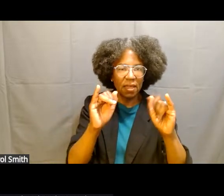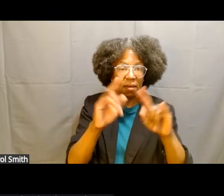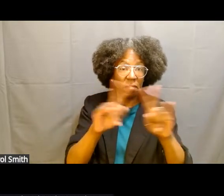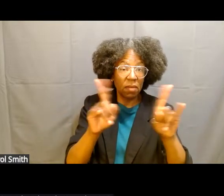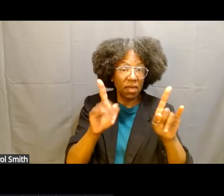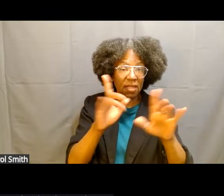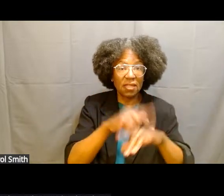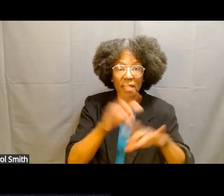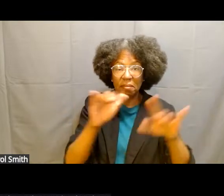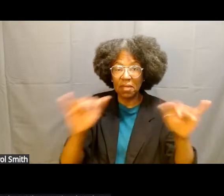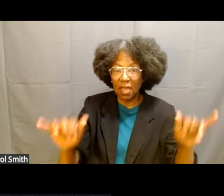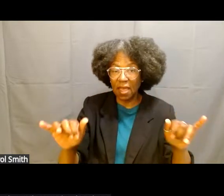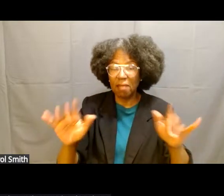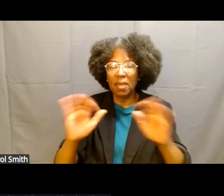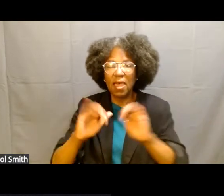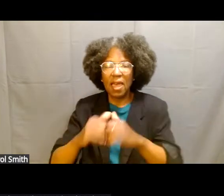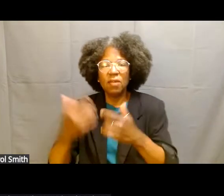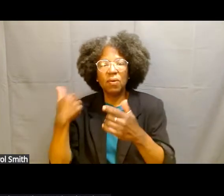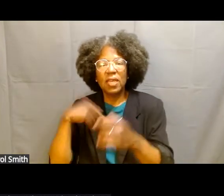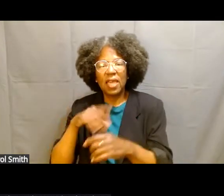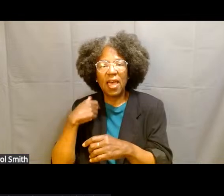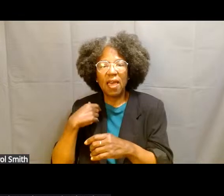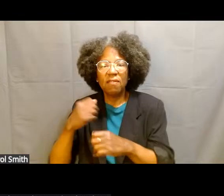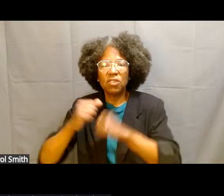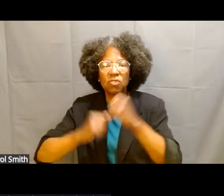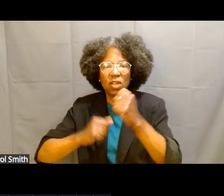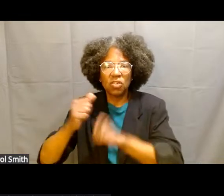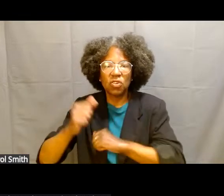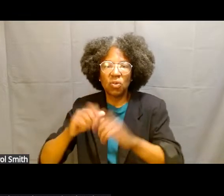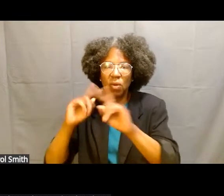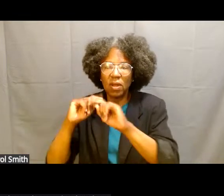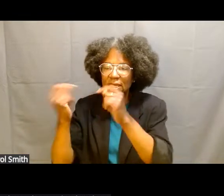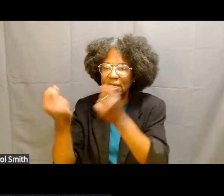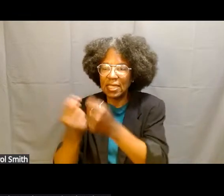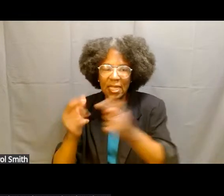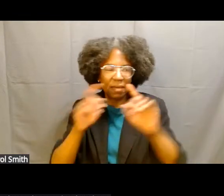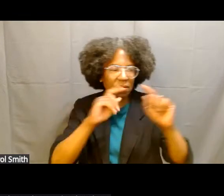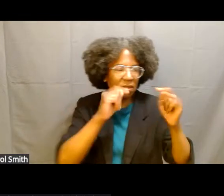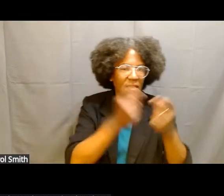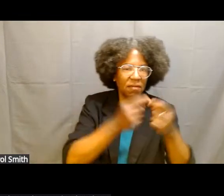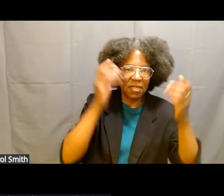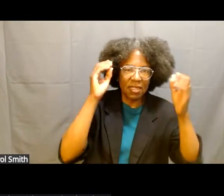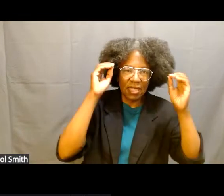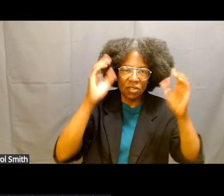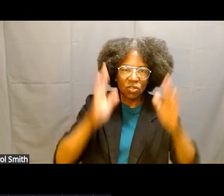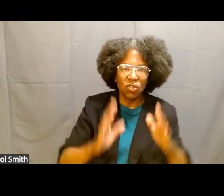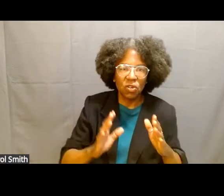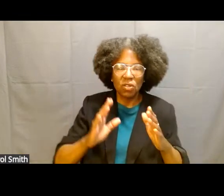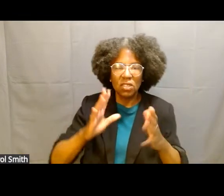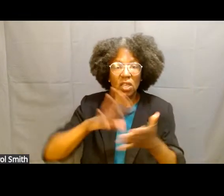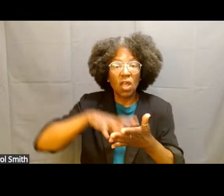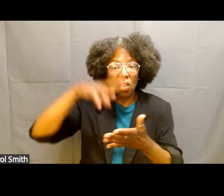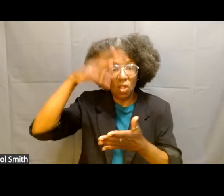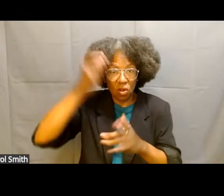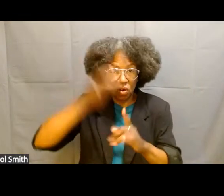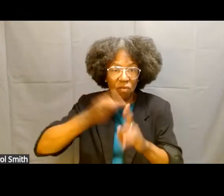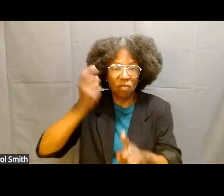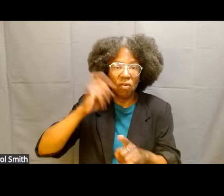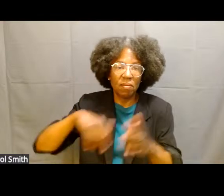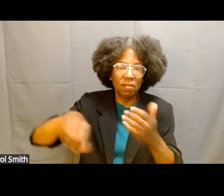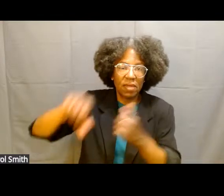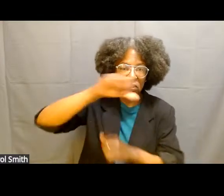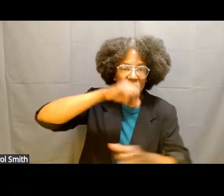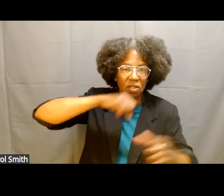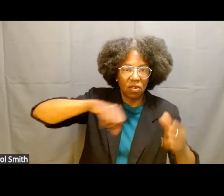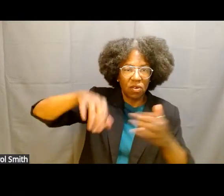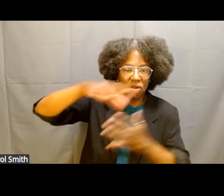structure that can allow teams of teachers to engage in discourse, learn from one another, so that ultimately